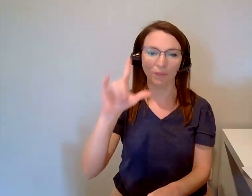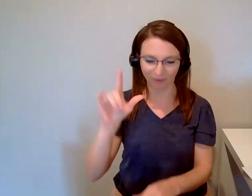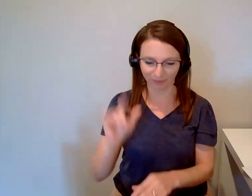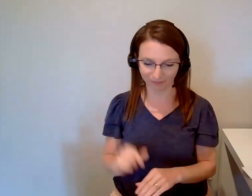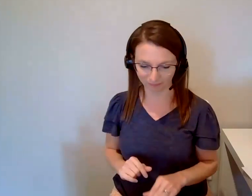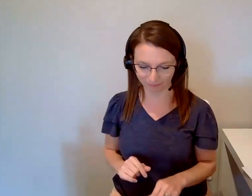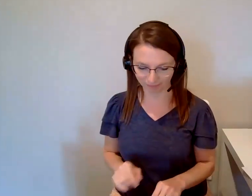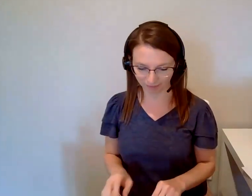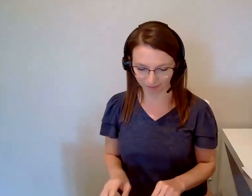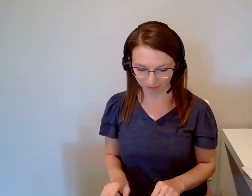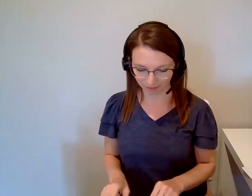Oil.